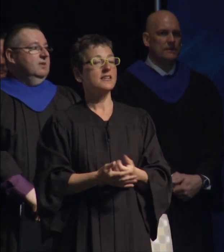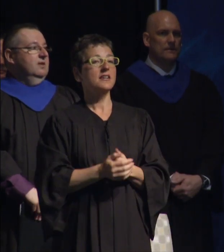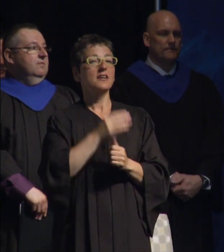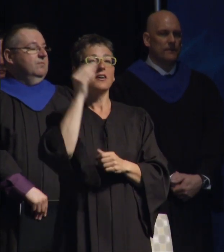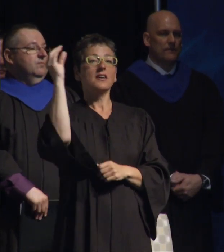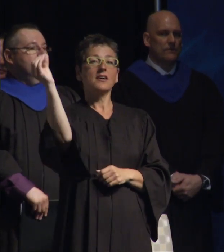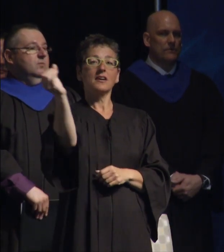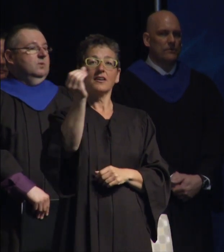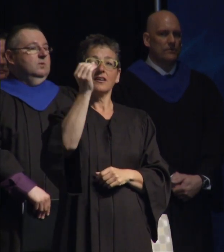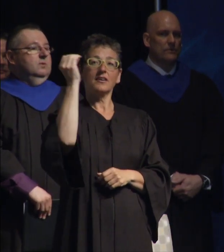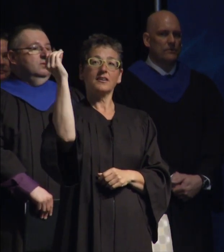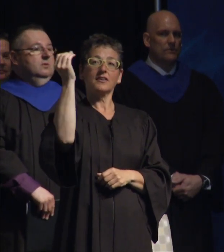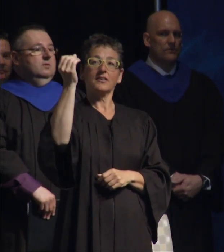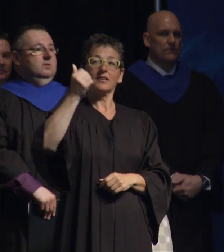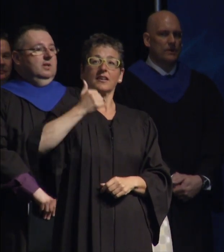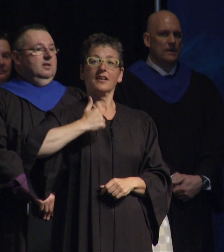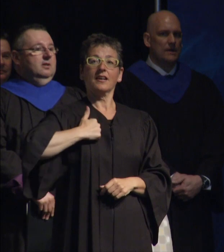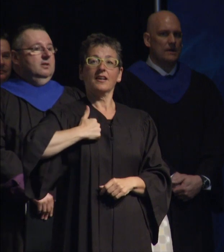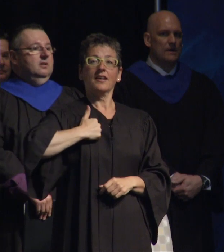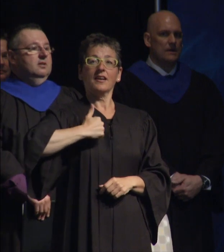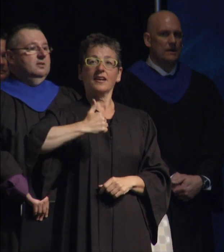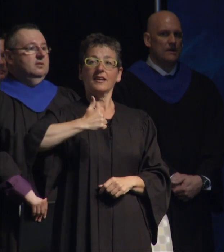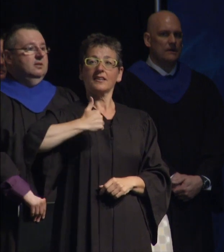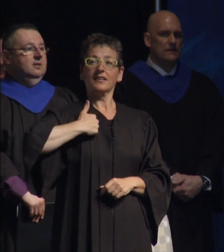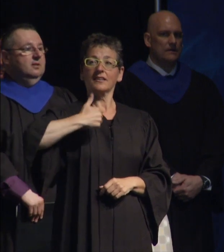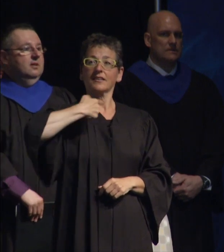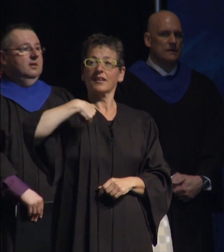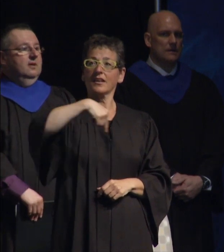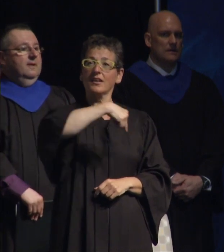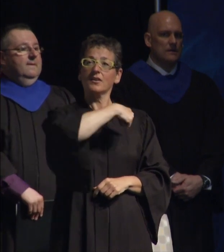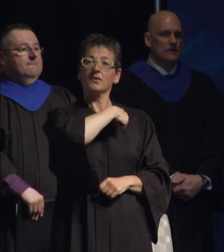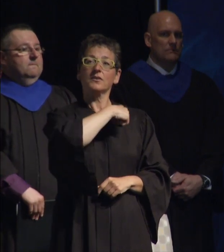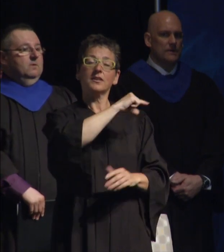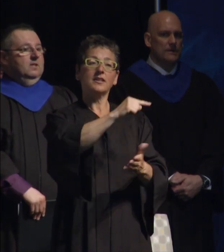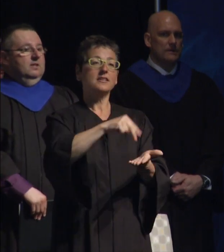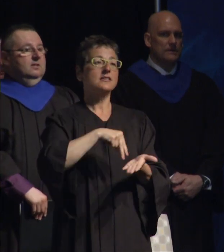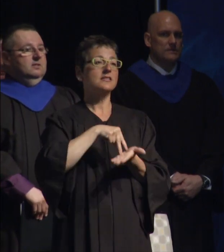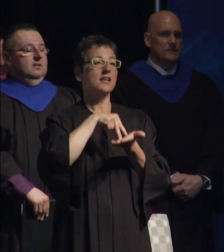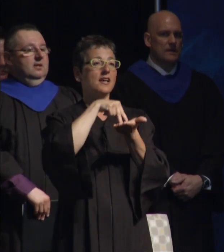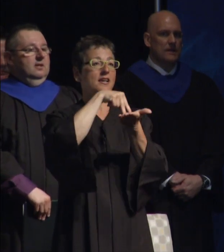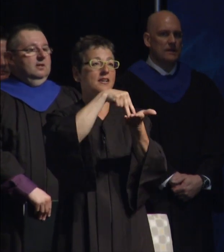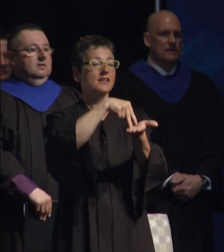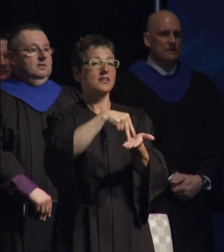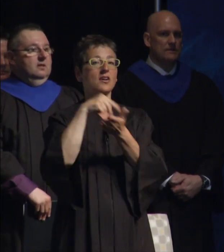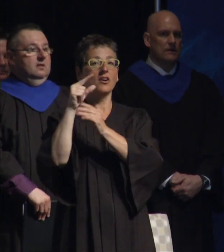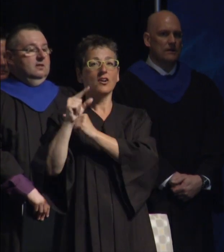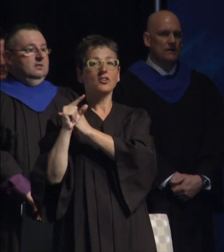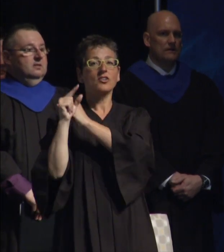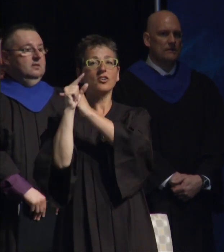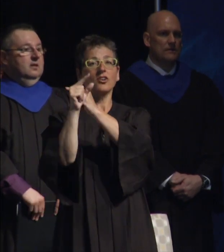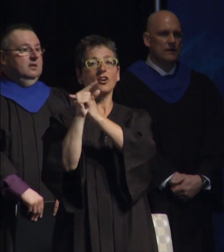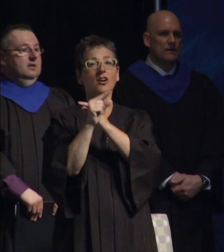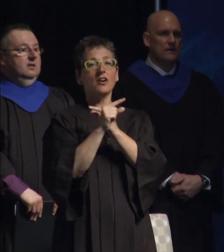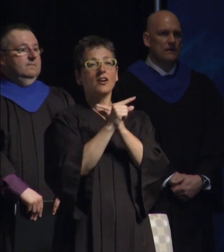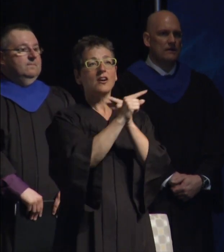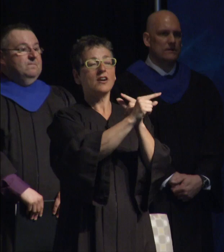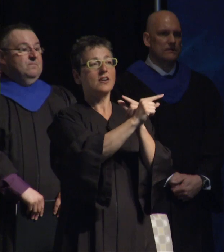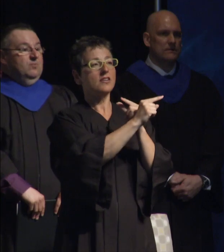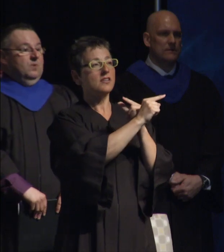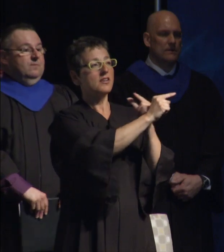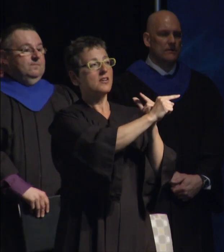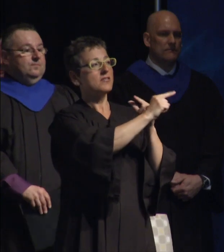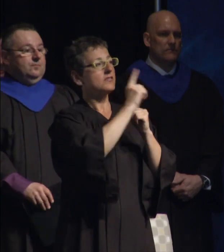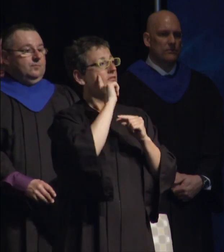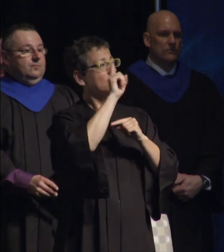thee. O Canada, we stand on